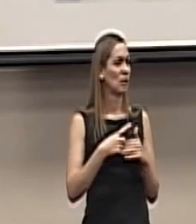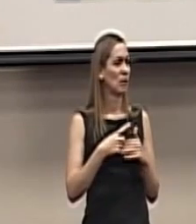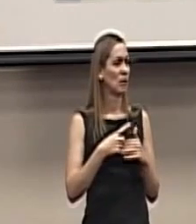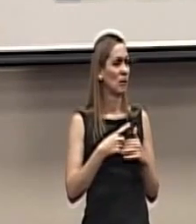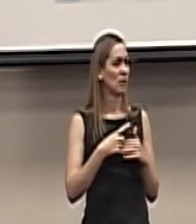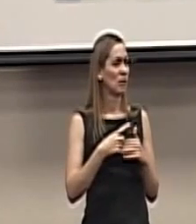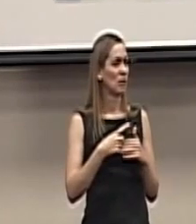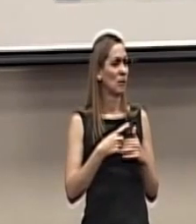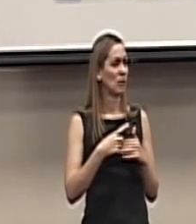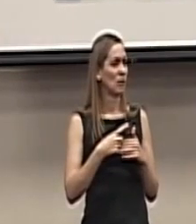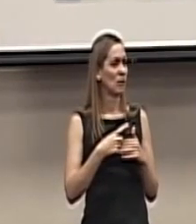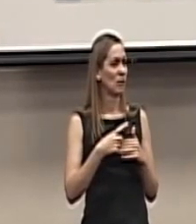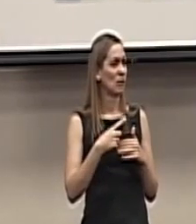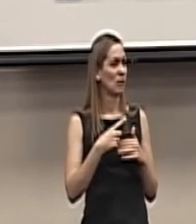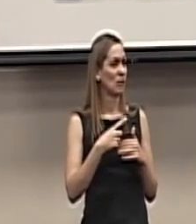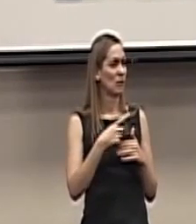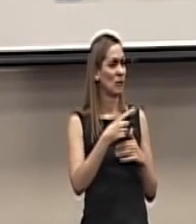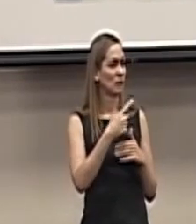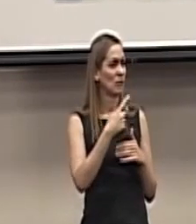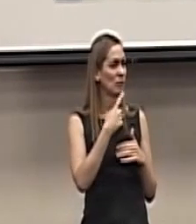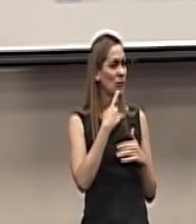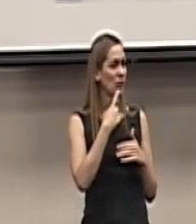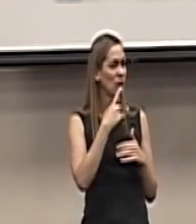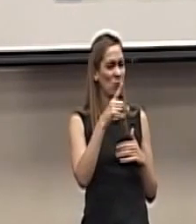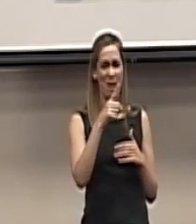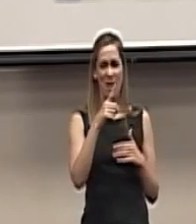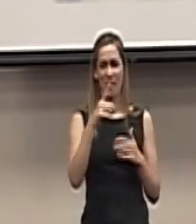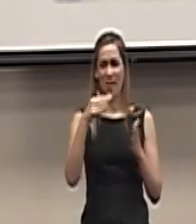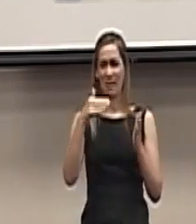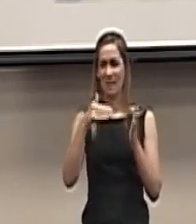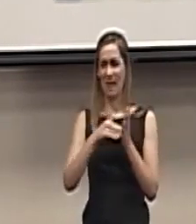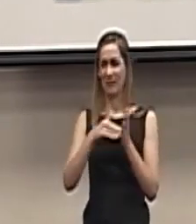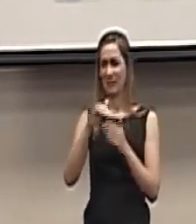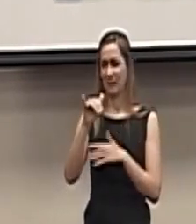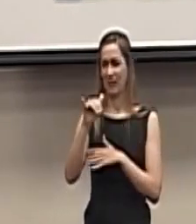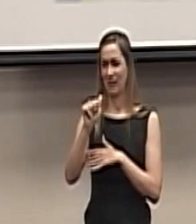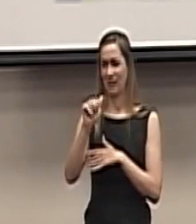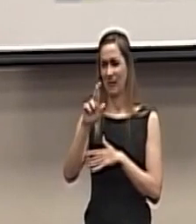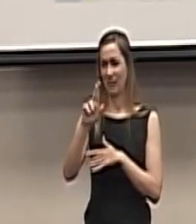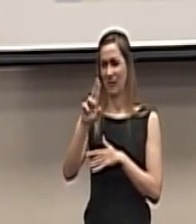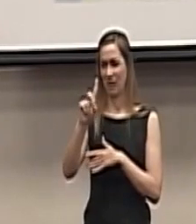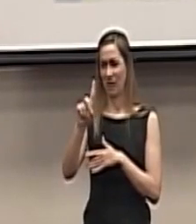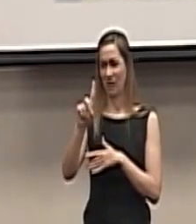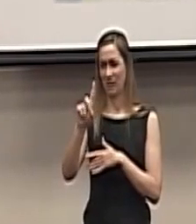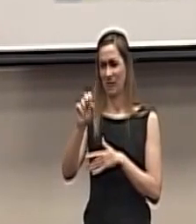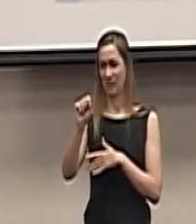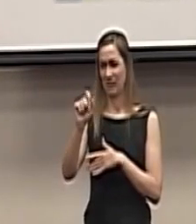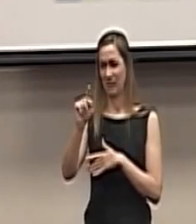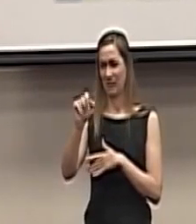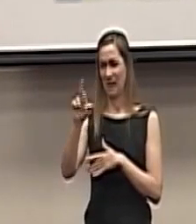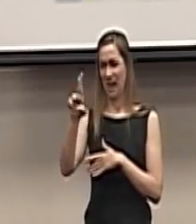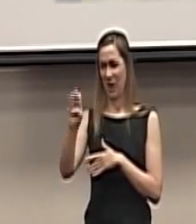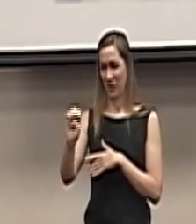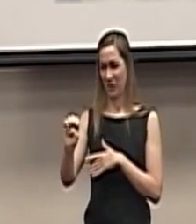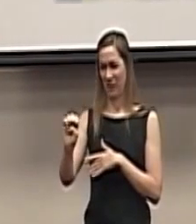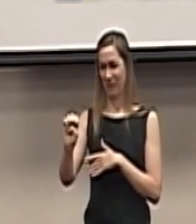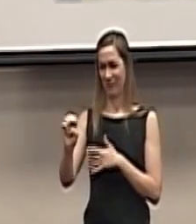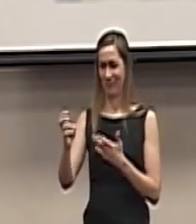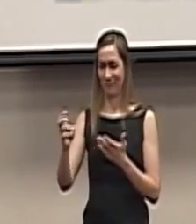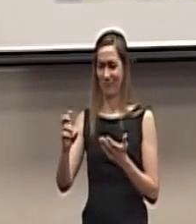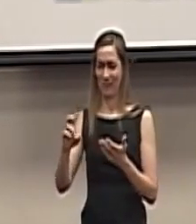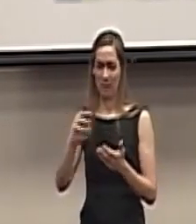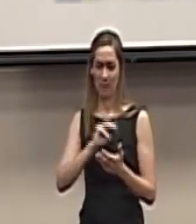when they come off the field. What's 1,000-yard stare? Yeah, the 1,000-yard stare. You guys have heard this, where you have a missionary coming off the field and they